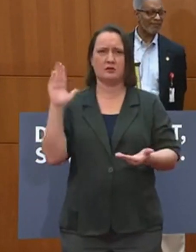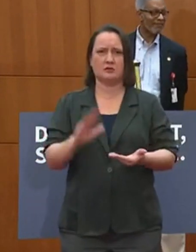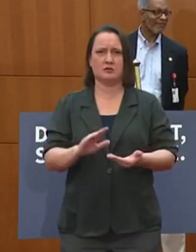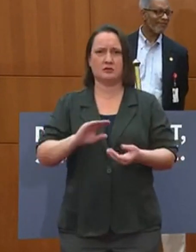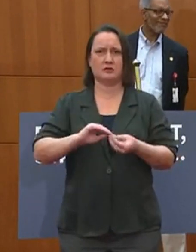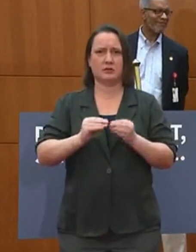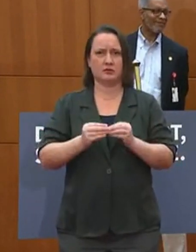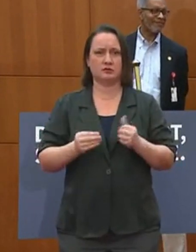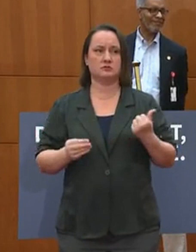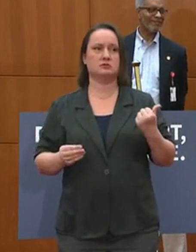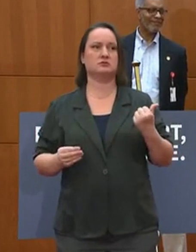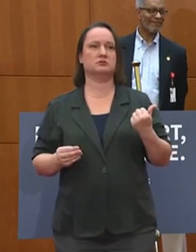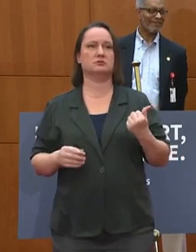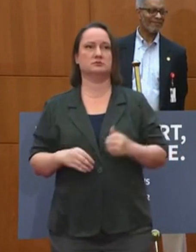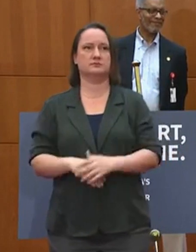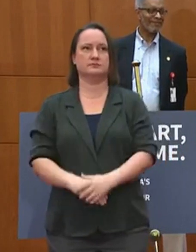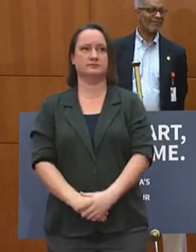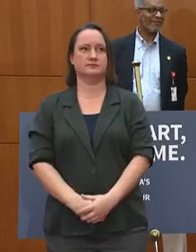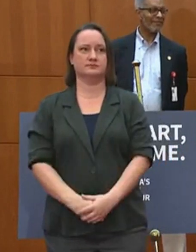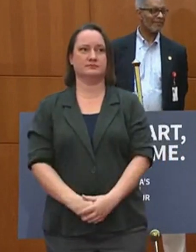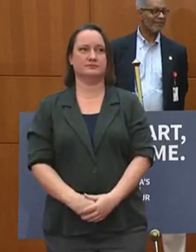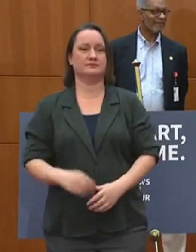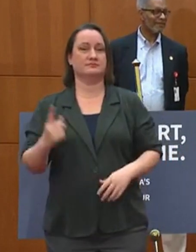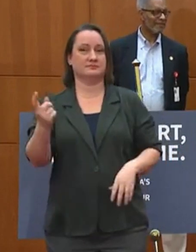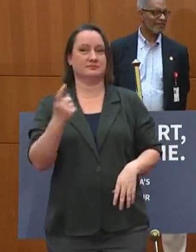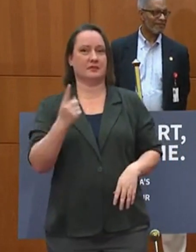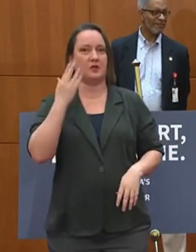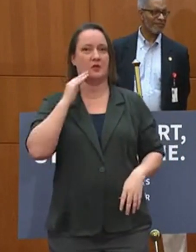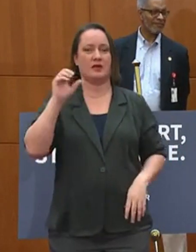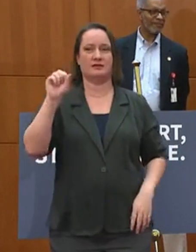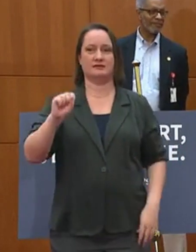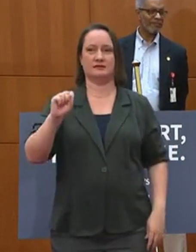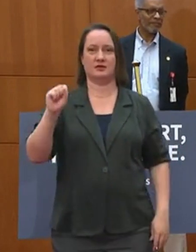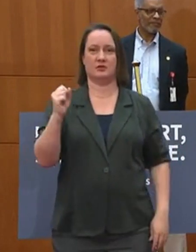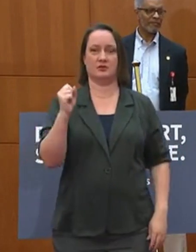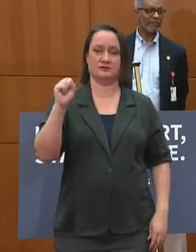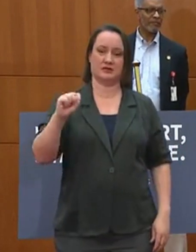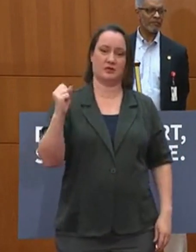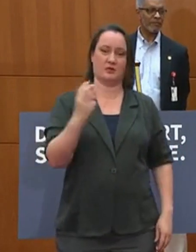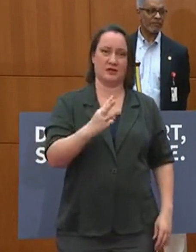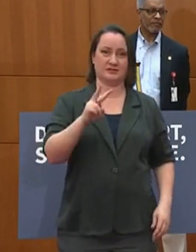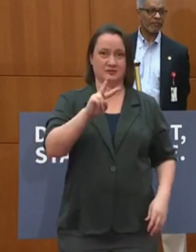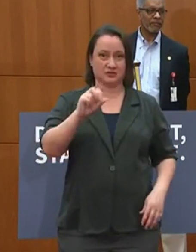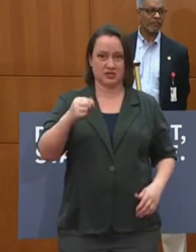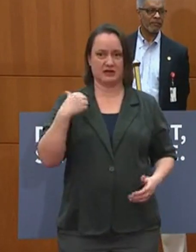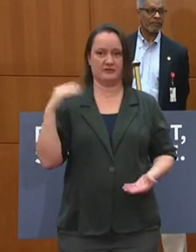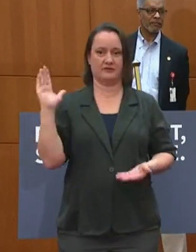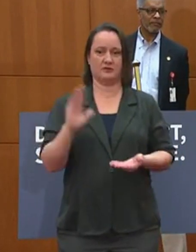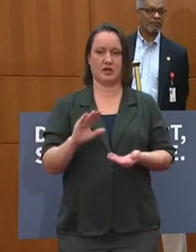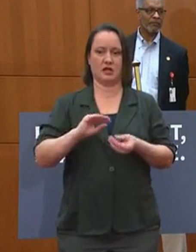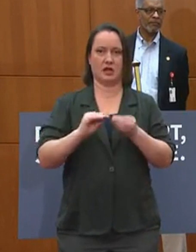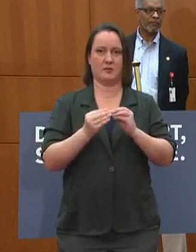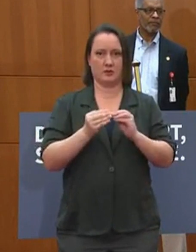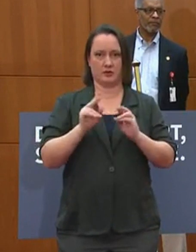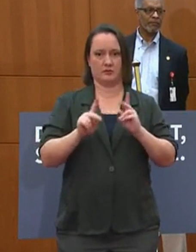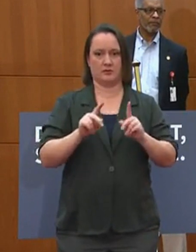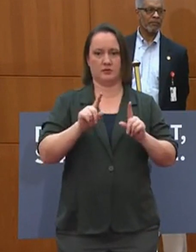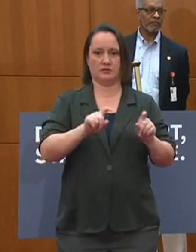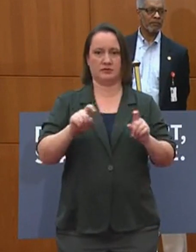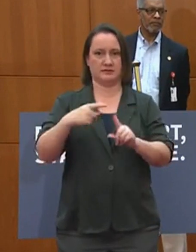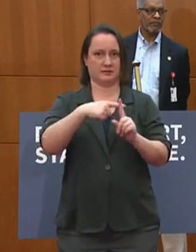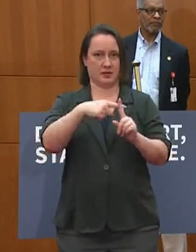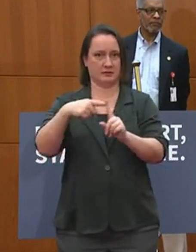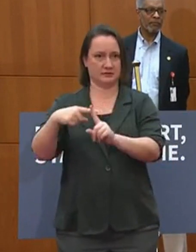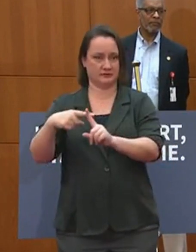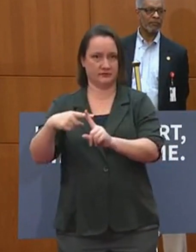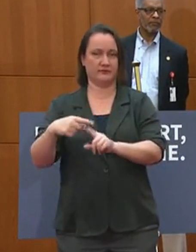I don't know. The question is, in Southwest Virginia, why we have a smaller number of individuals that are testing